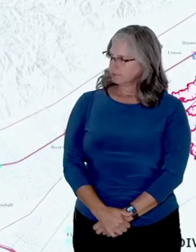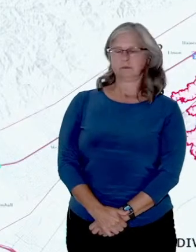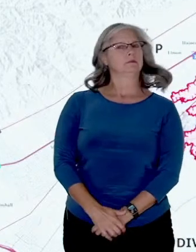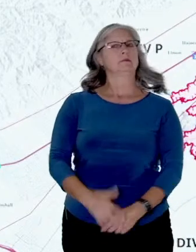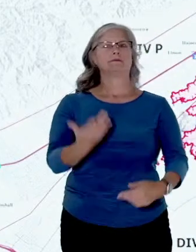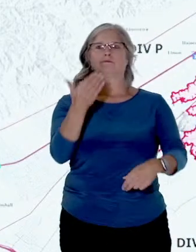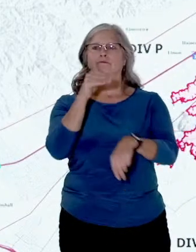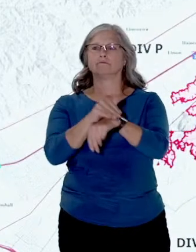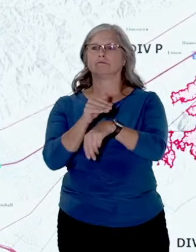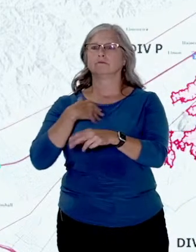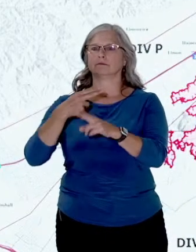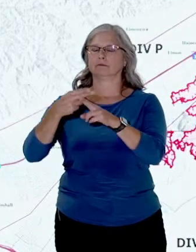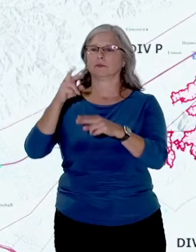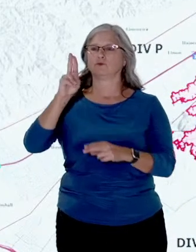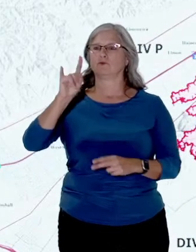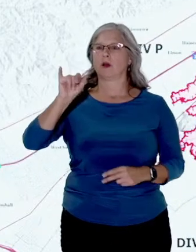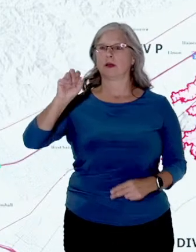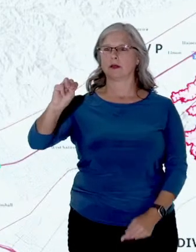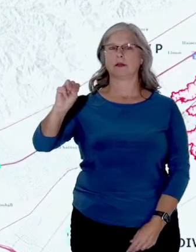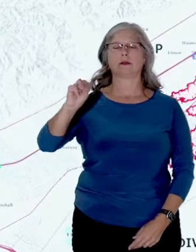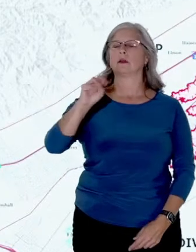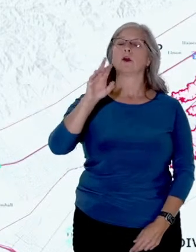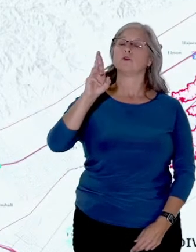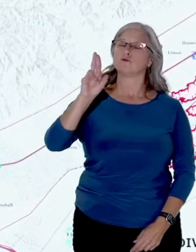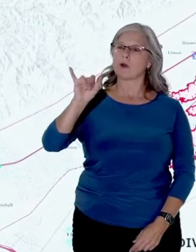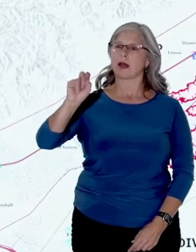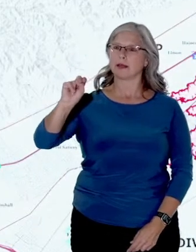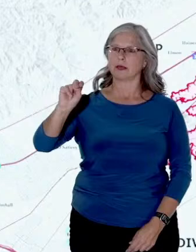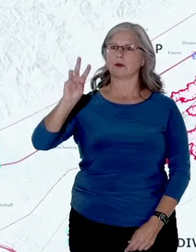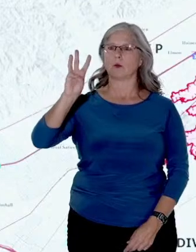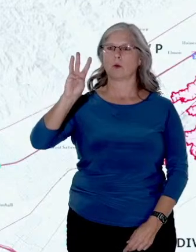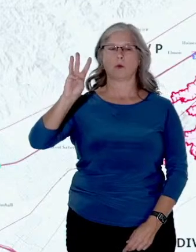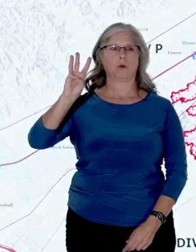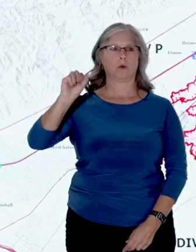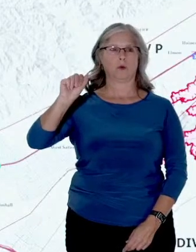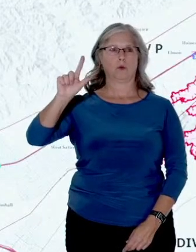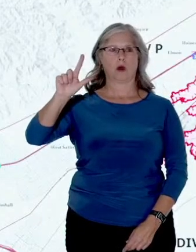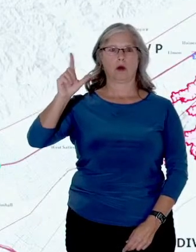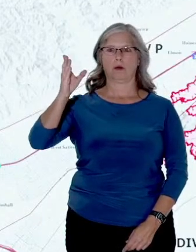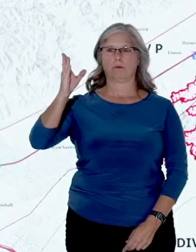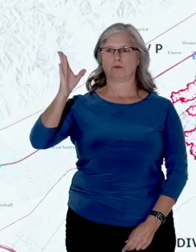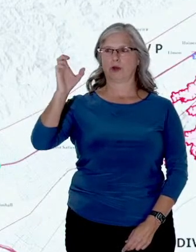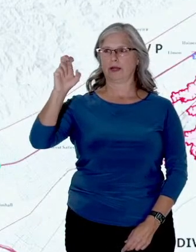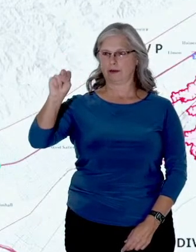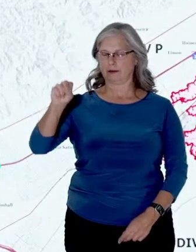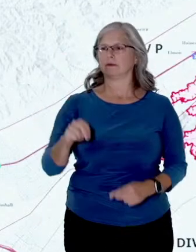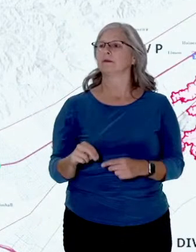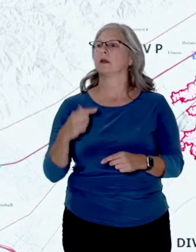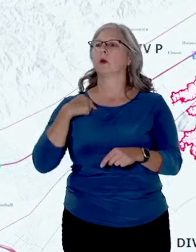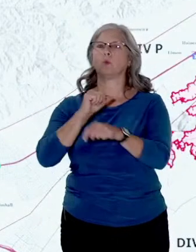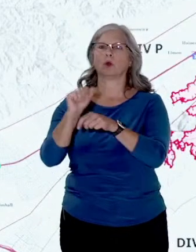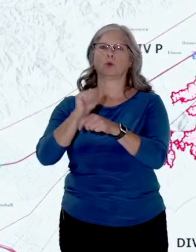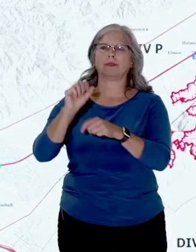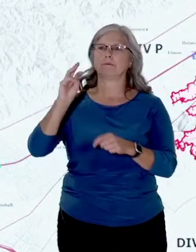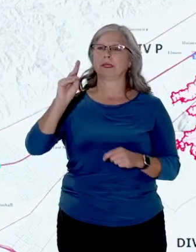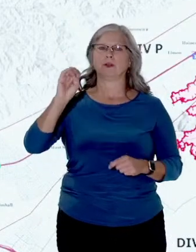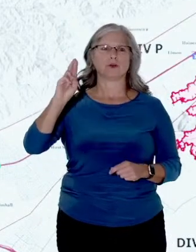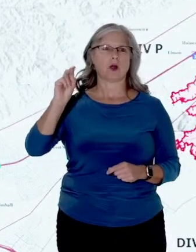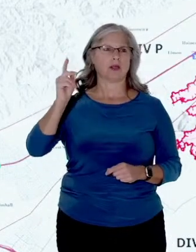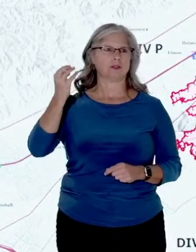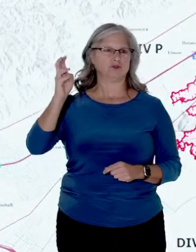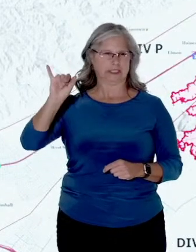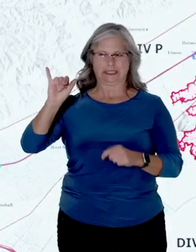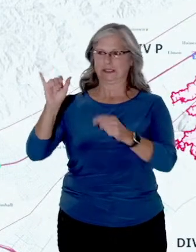Okay, good evening. My name is Ryan Walbrin. I'm the incident meteorologist. I work with the National Weather Service. So just a few basic